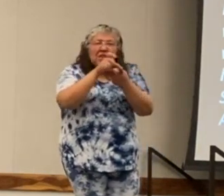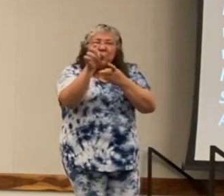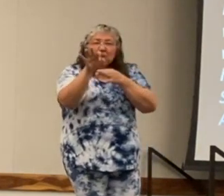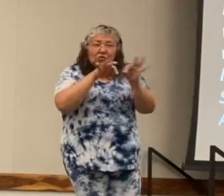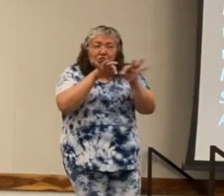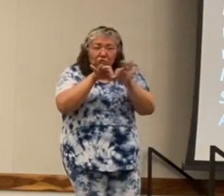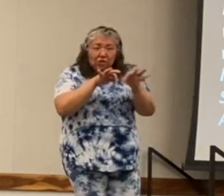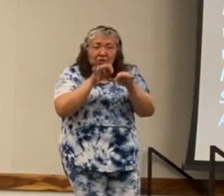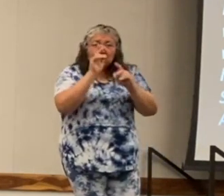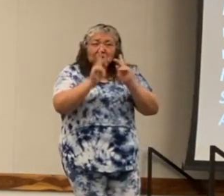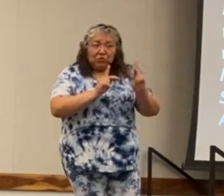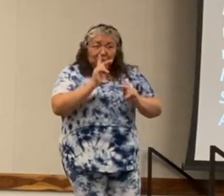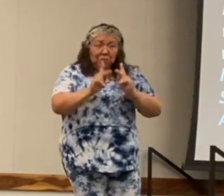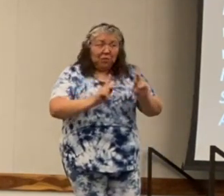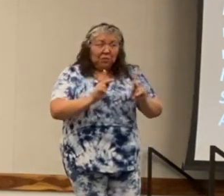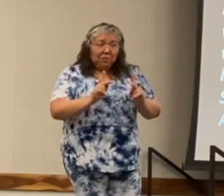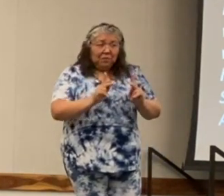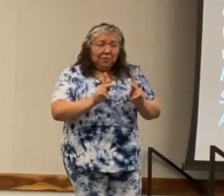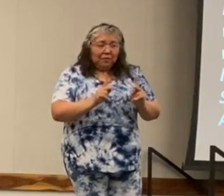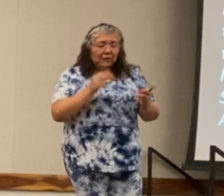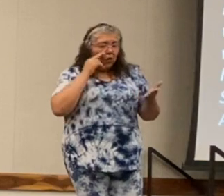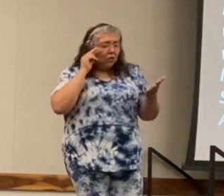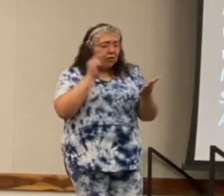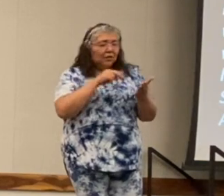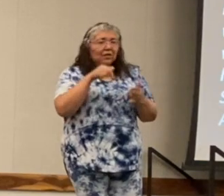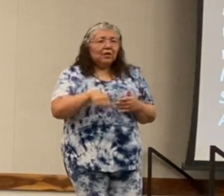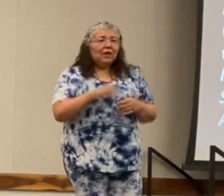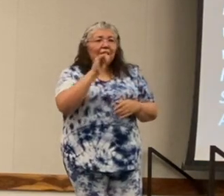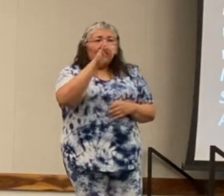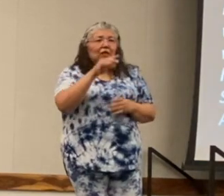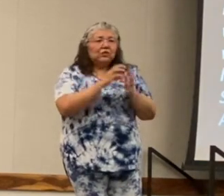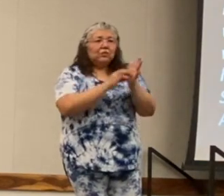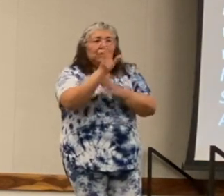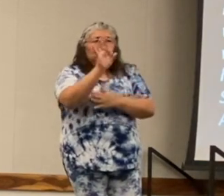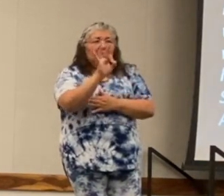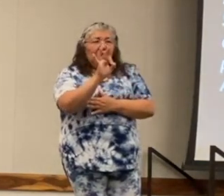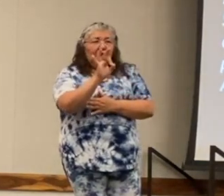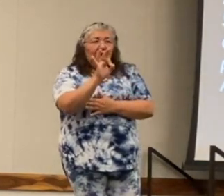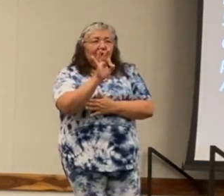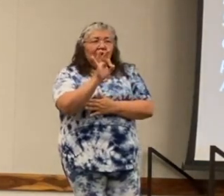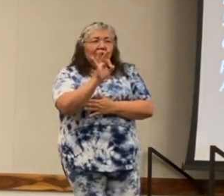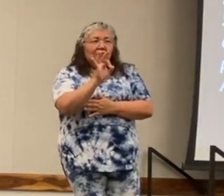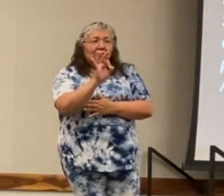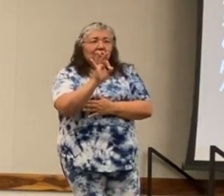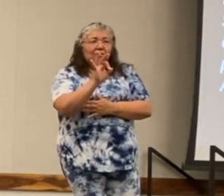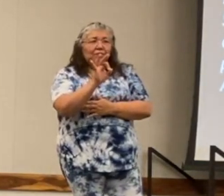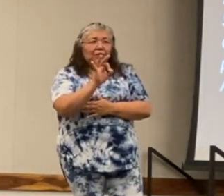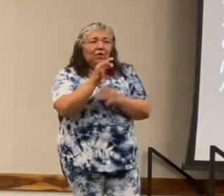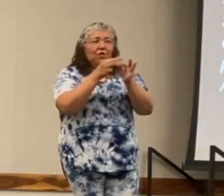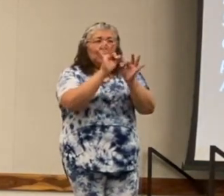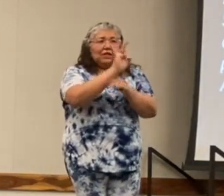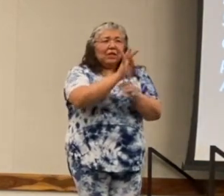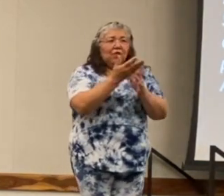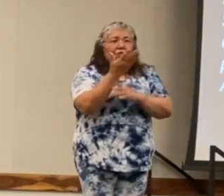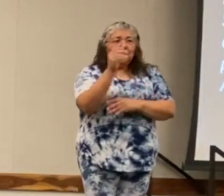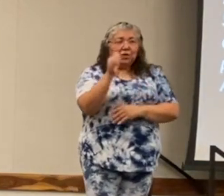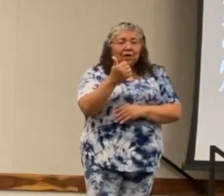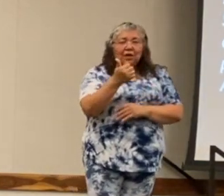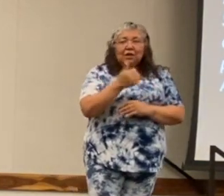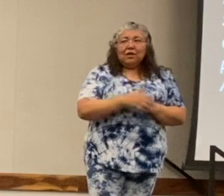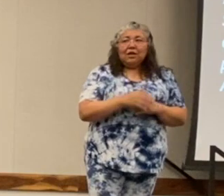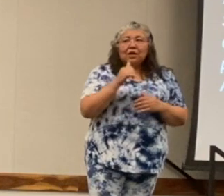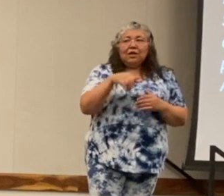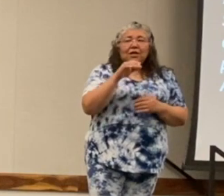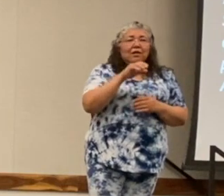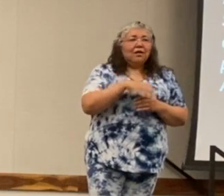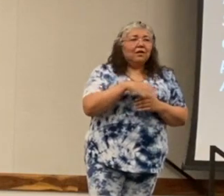instructions to people. Check this out. In Acts chapter 9, verses 9 to 10, right? There was a disciple in